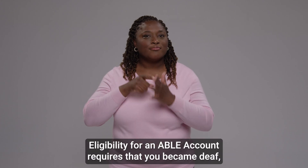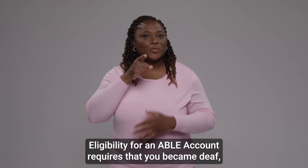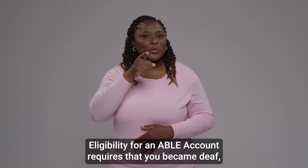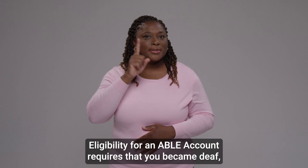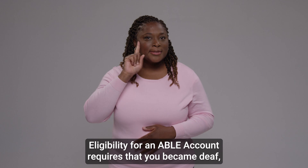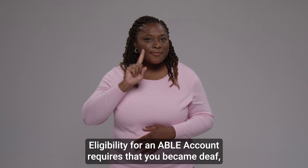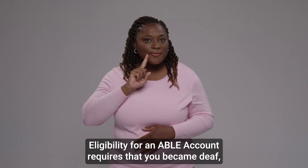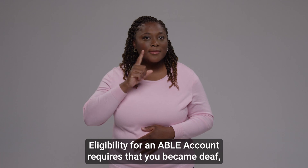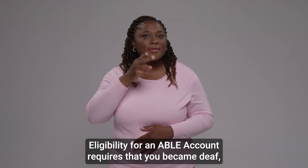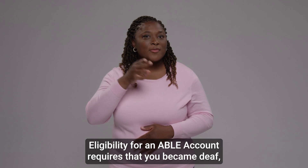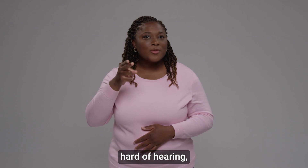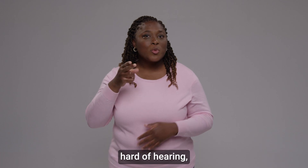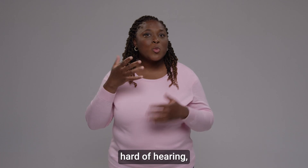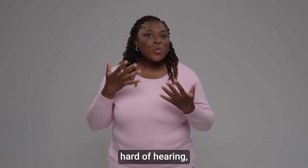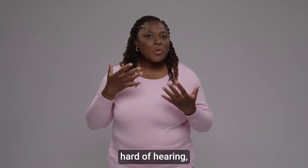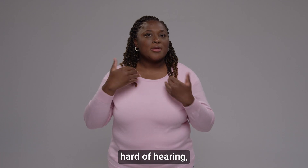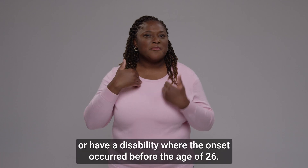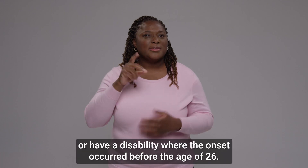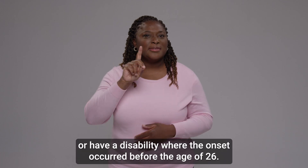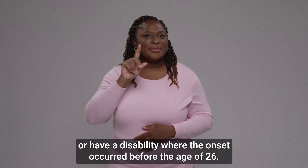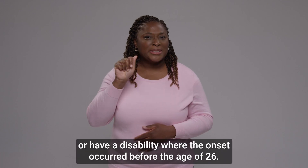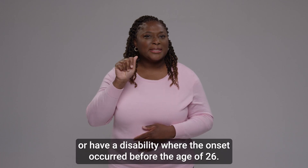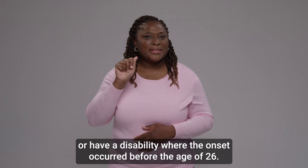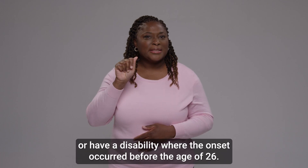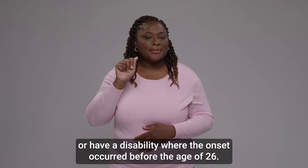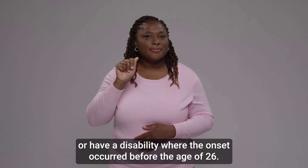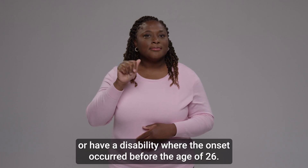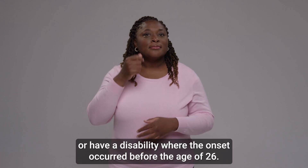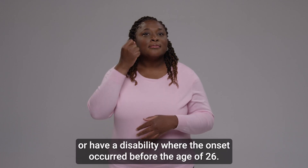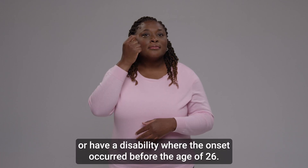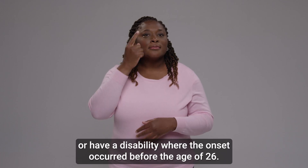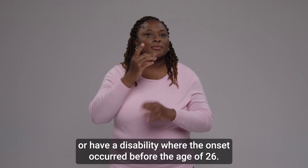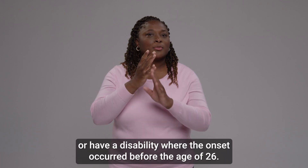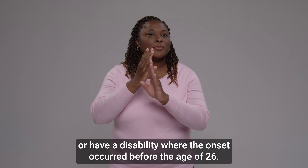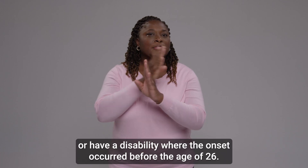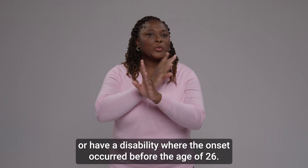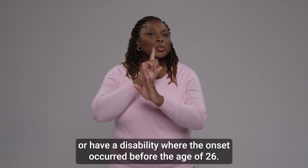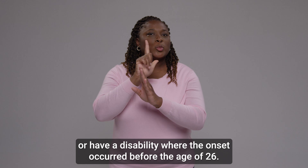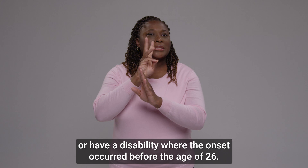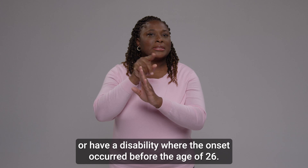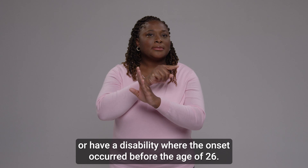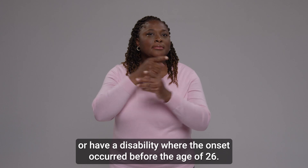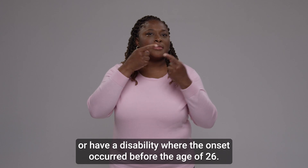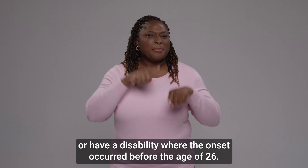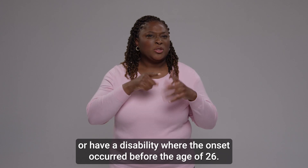Eligibility for an ABLE account requires that you become deaf, hard of hearing, or have a disability where the onset occurred before the age